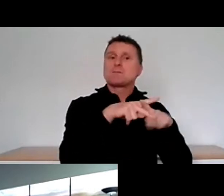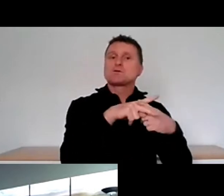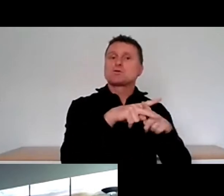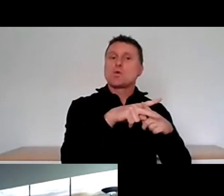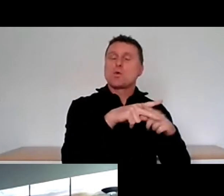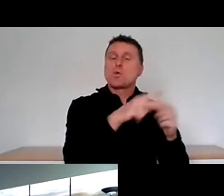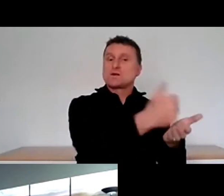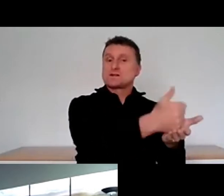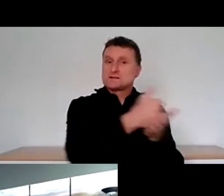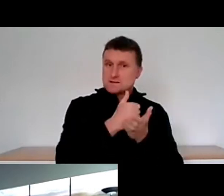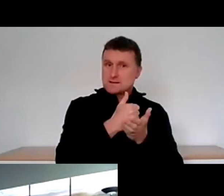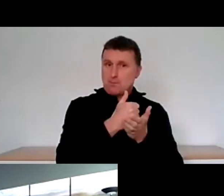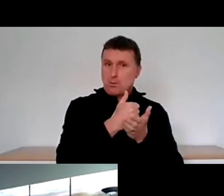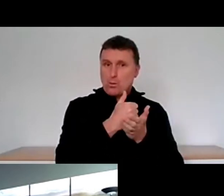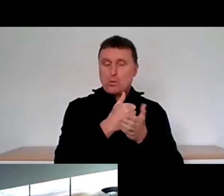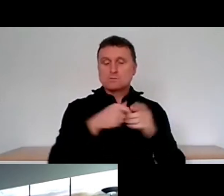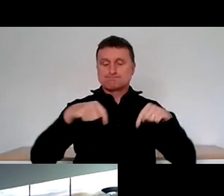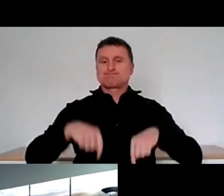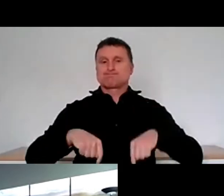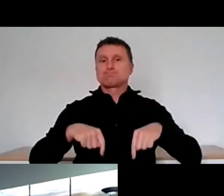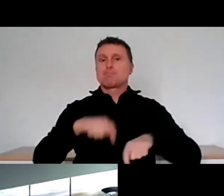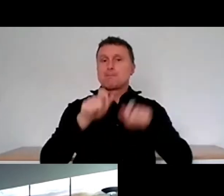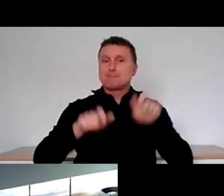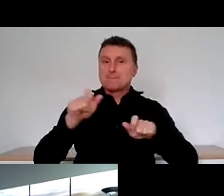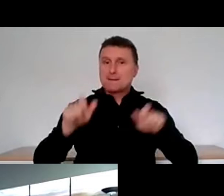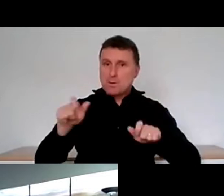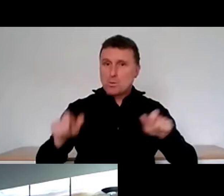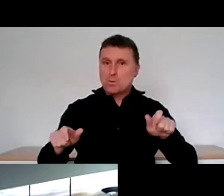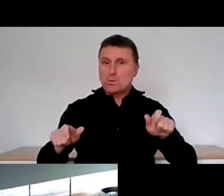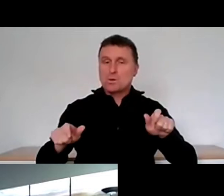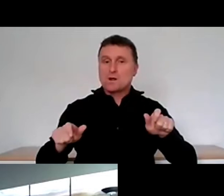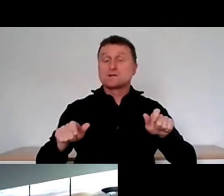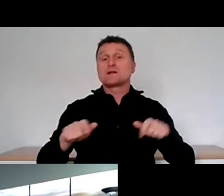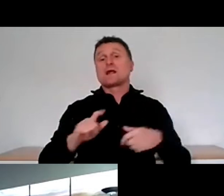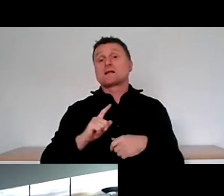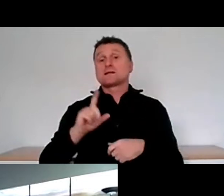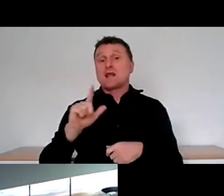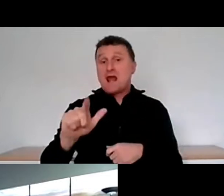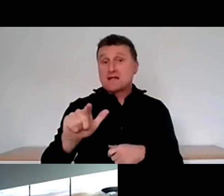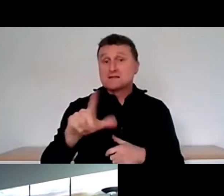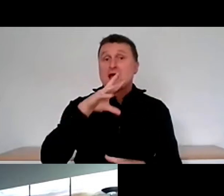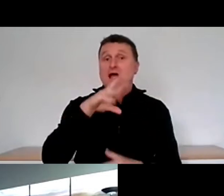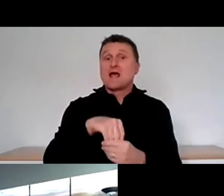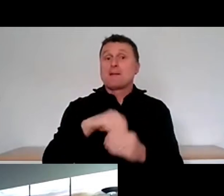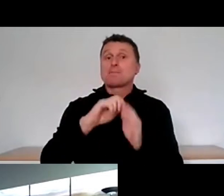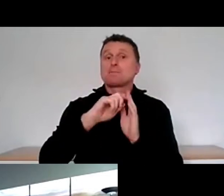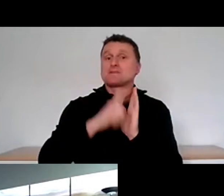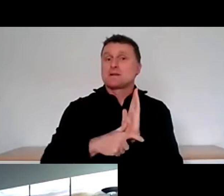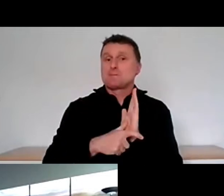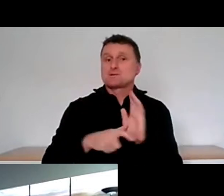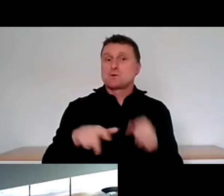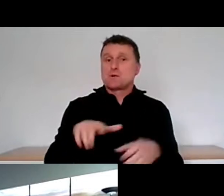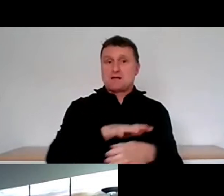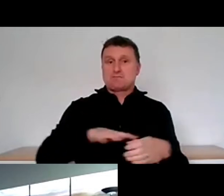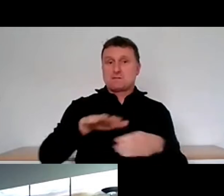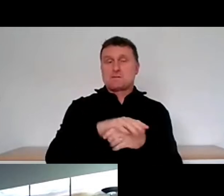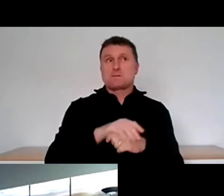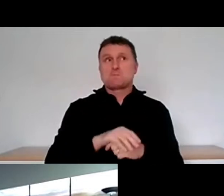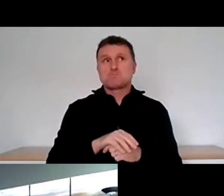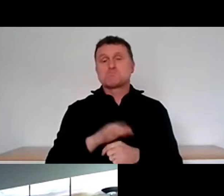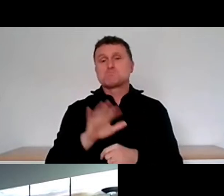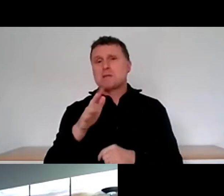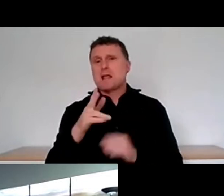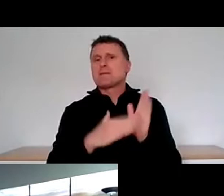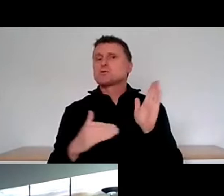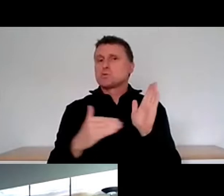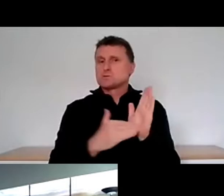into accessibility. So about 4 or 5 years ago, we had a conference in Dunedin. I think